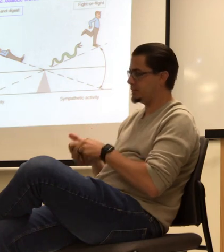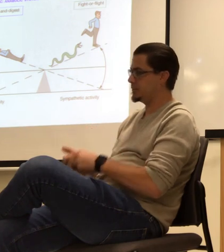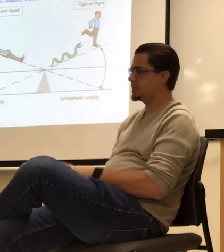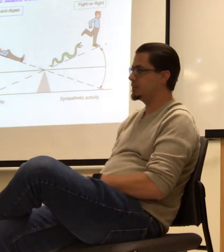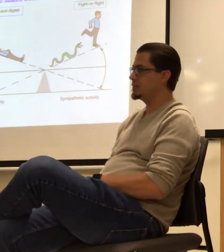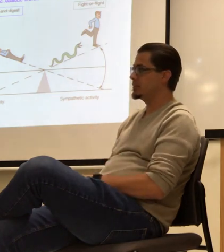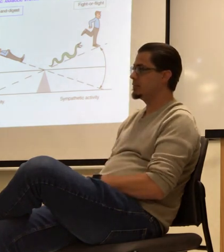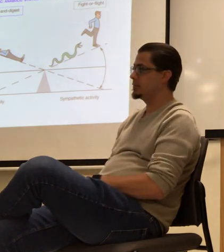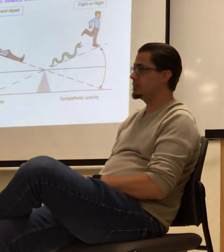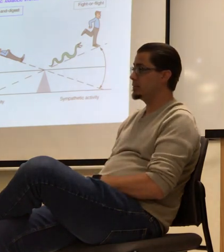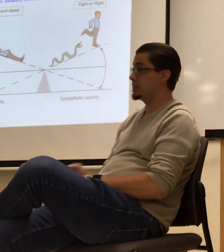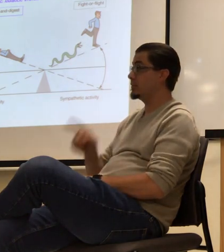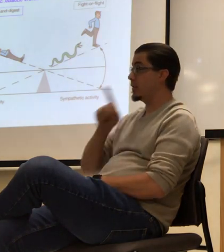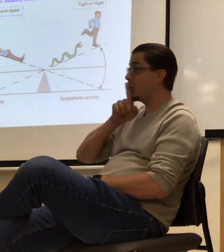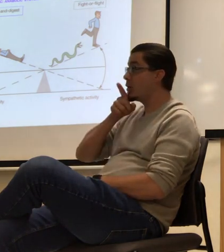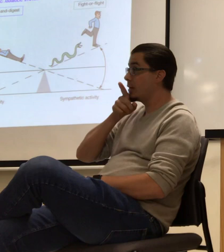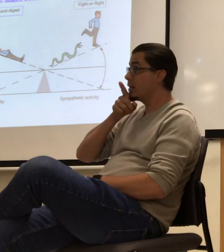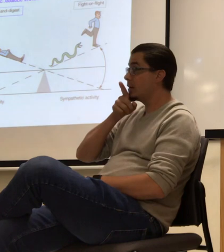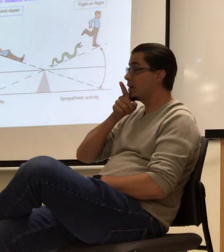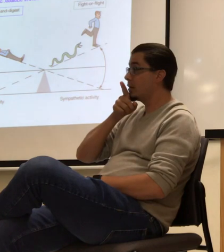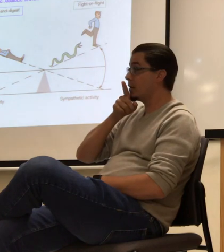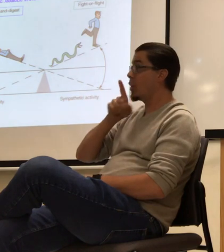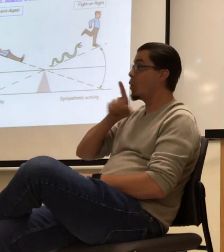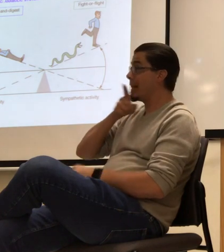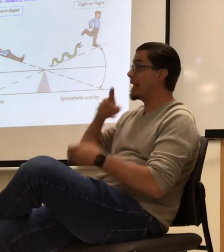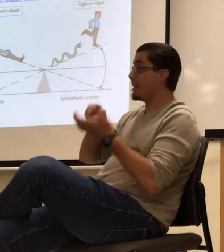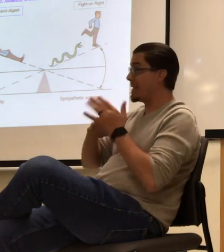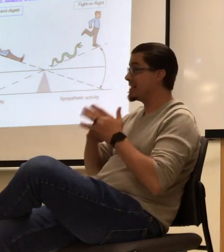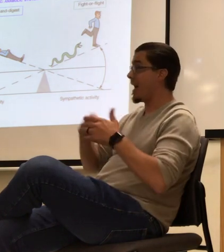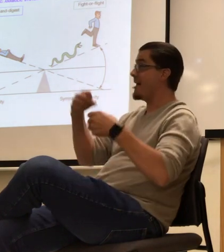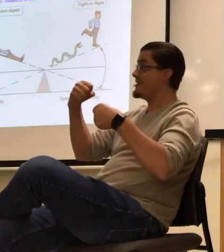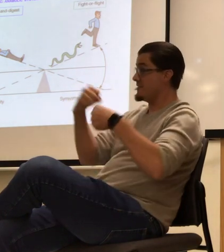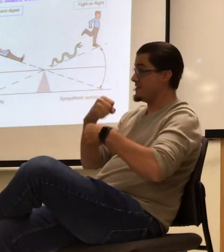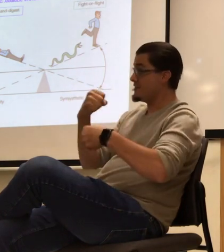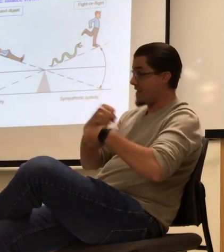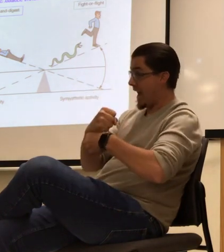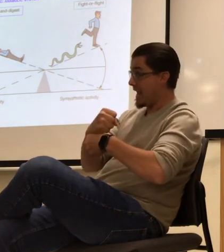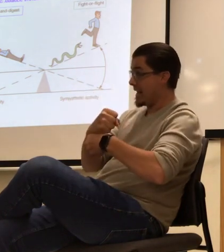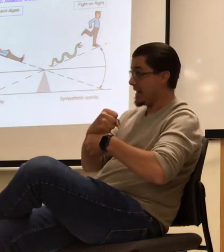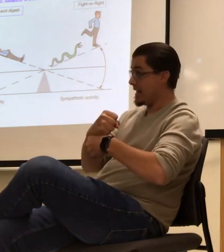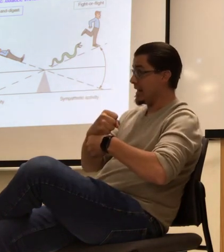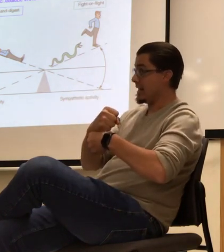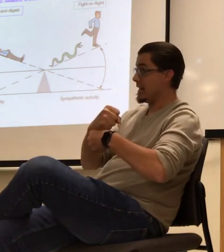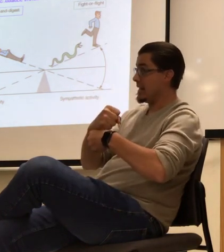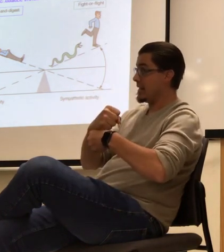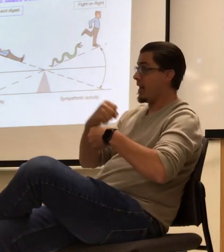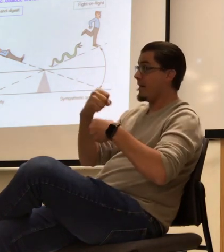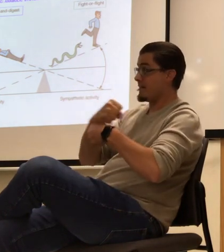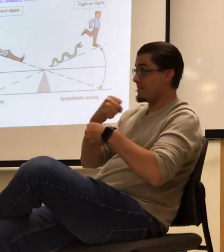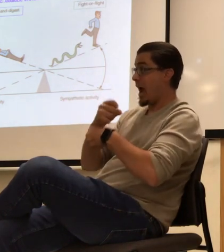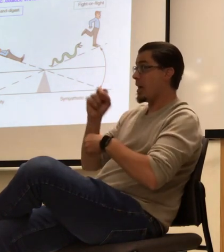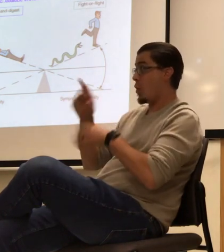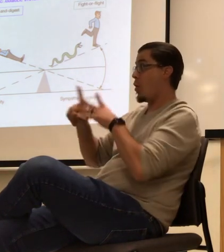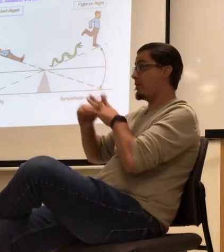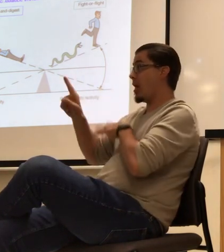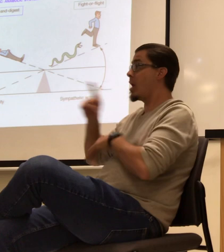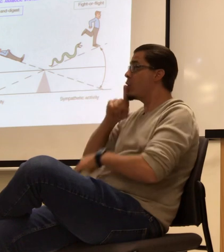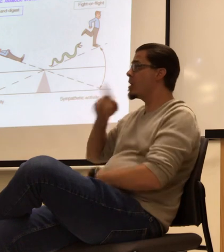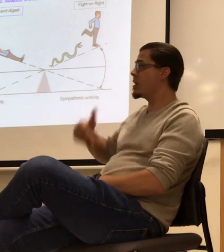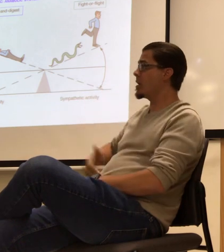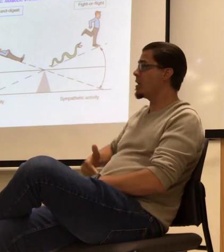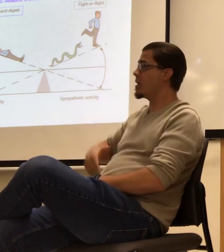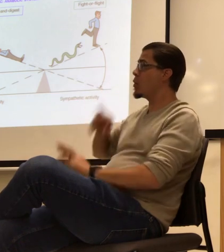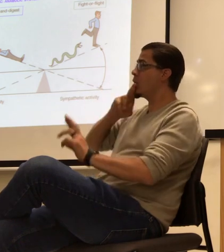And we really do mean fight or flight, one or the other, kind of an instinctive reaction. I can